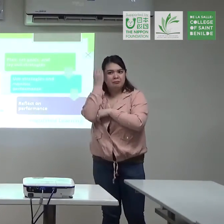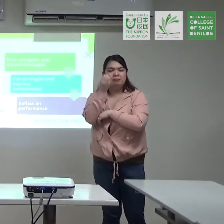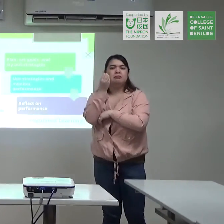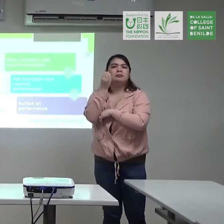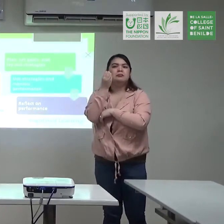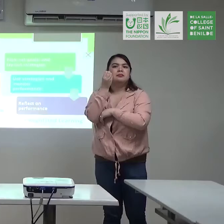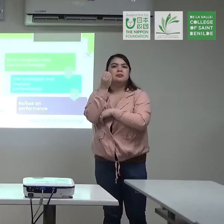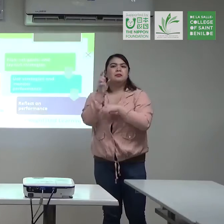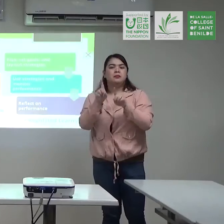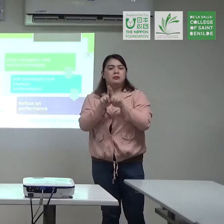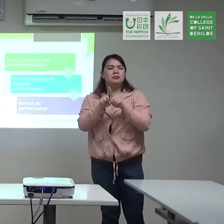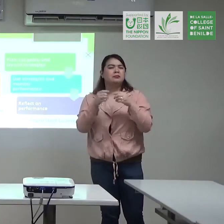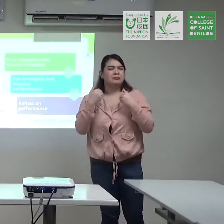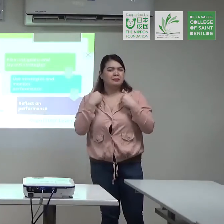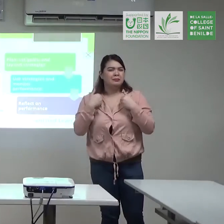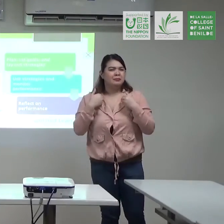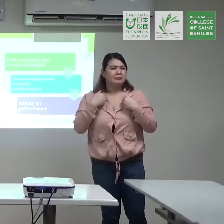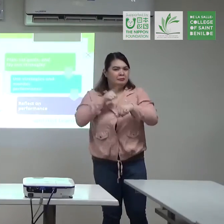quiet